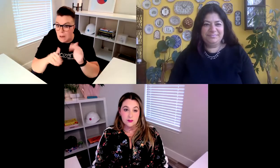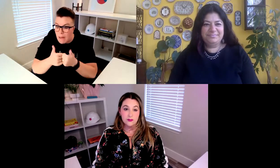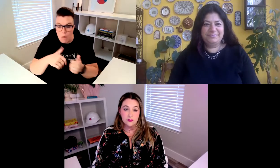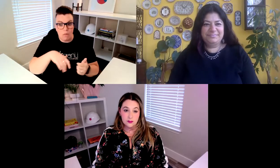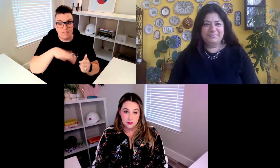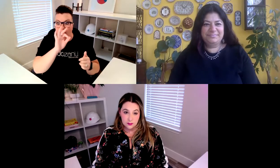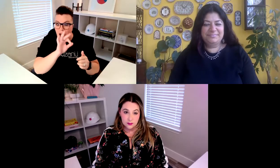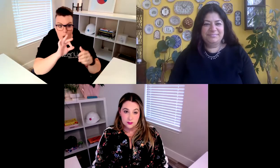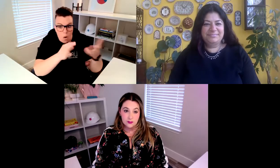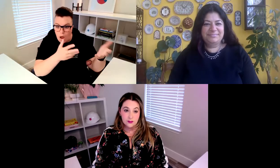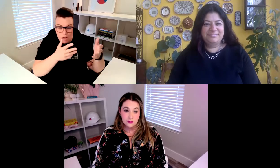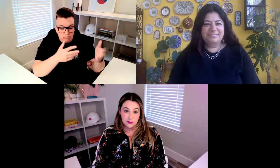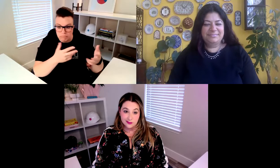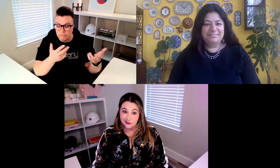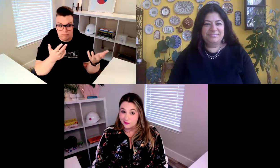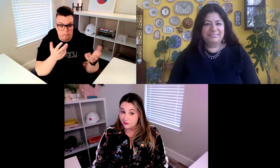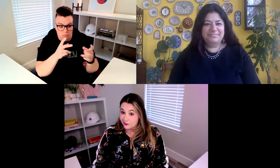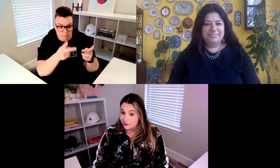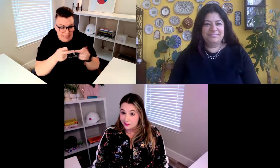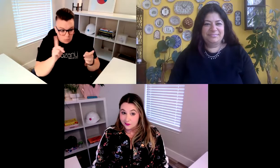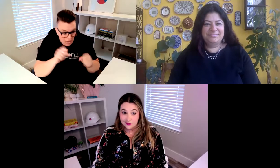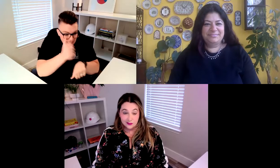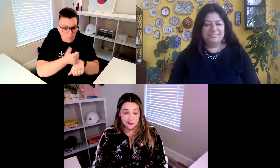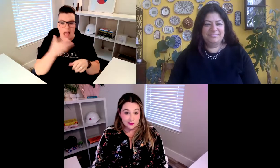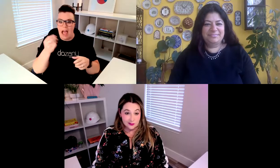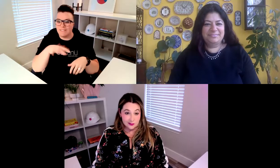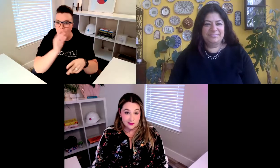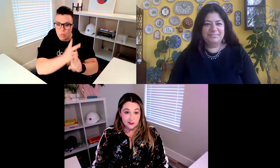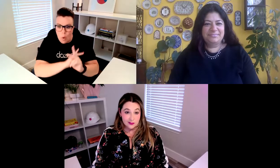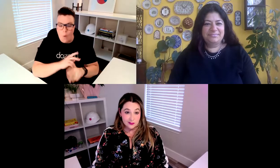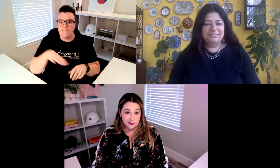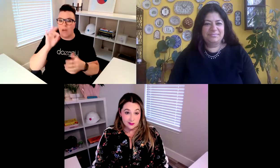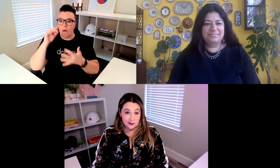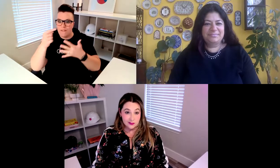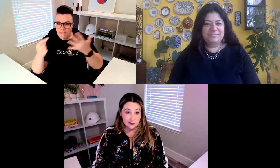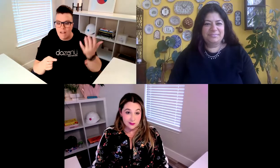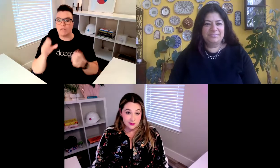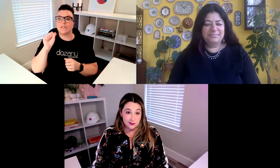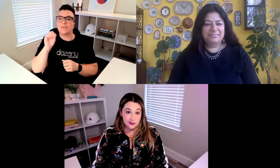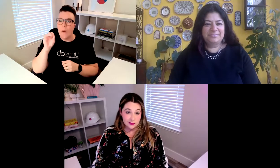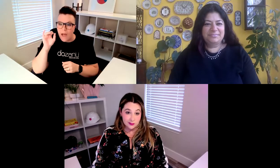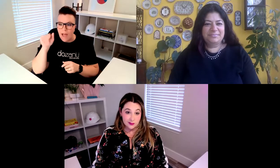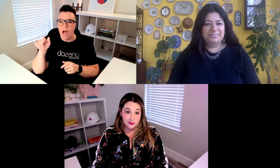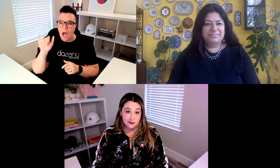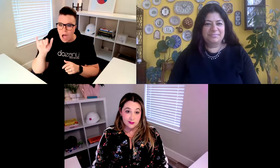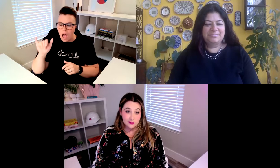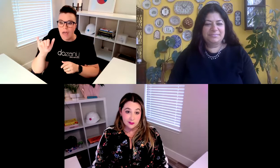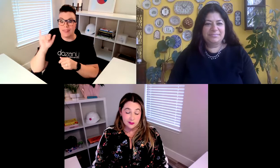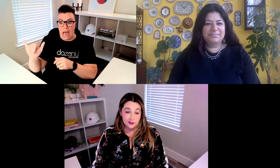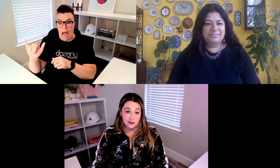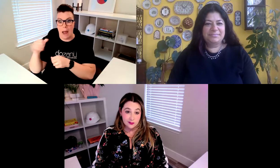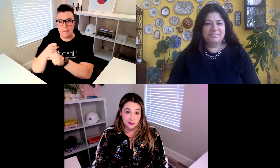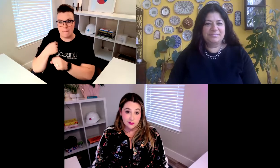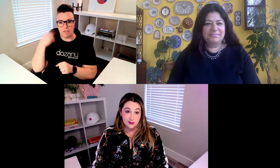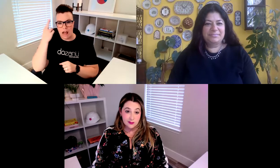at that time. So it makes sense. Even without having a bank account, there were some women who found a way to get a loan and start a business and go